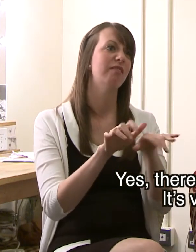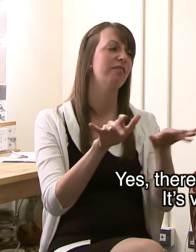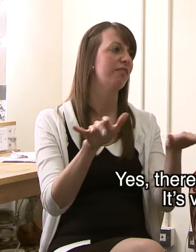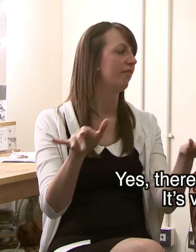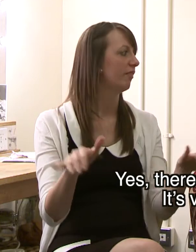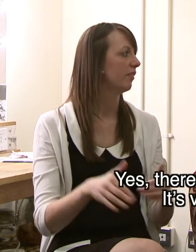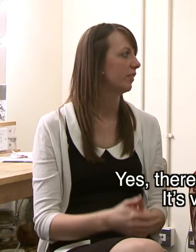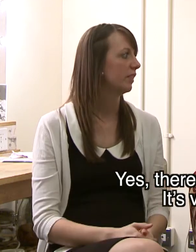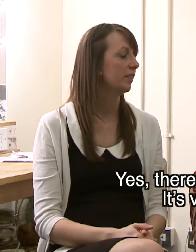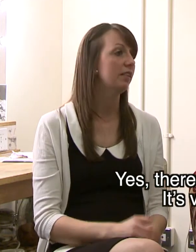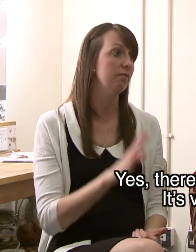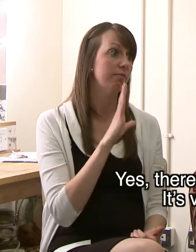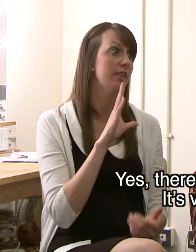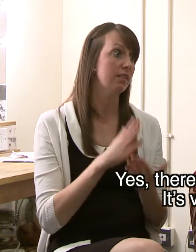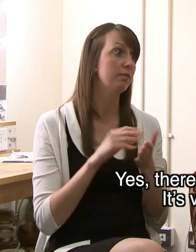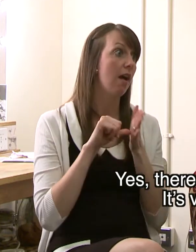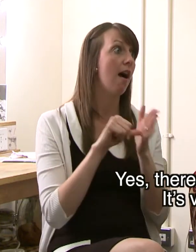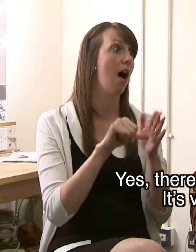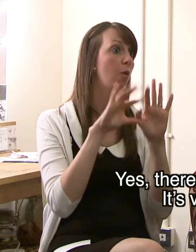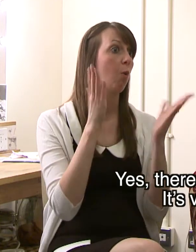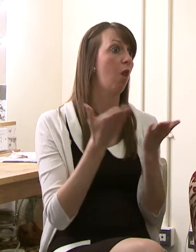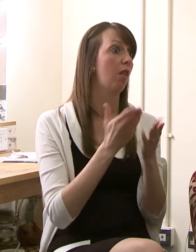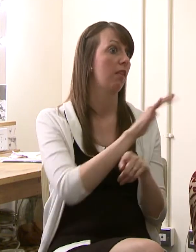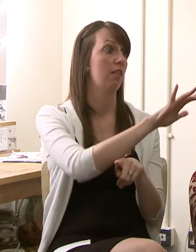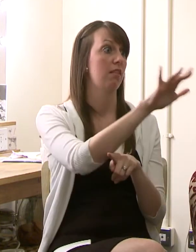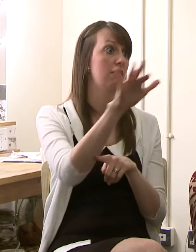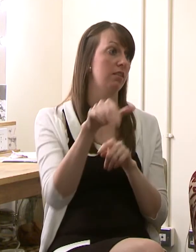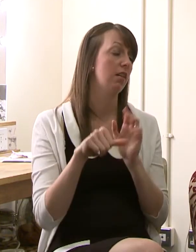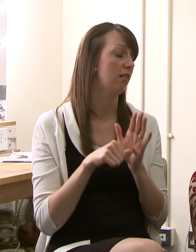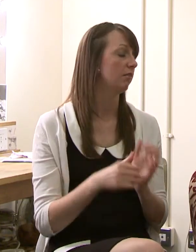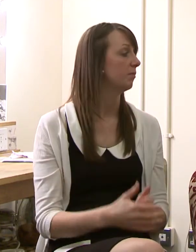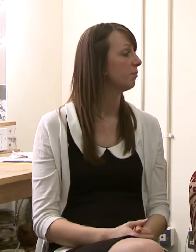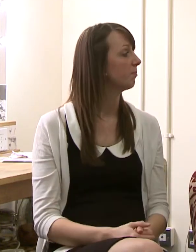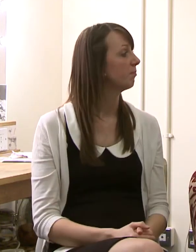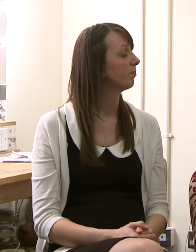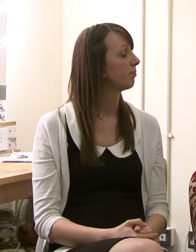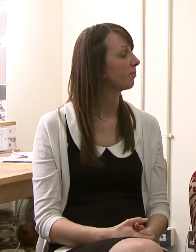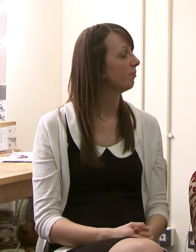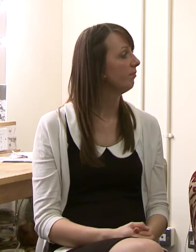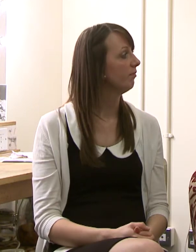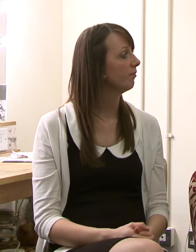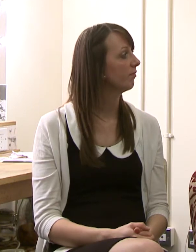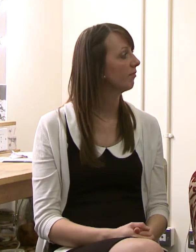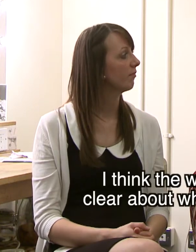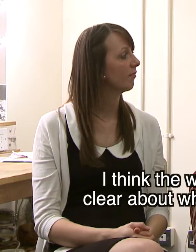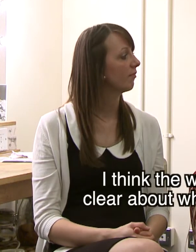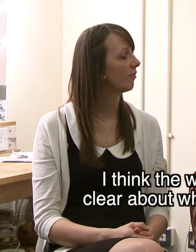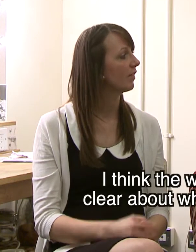It's very hard outside. I think the worst thing